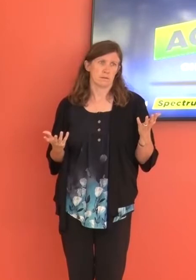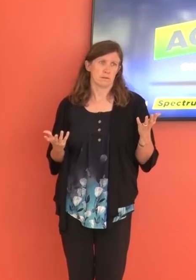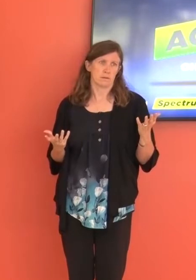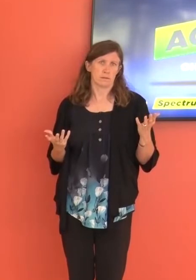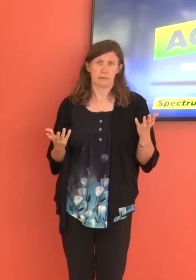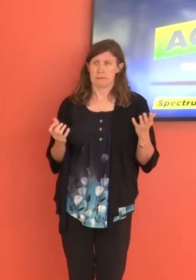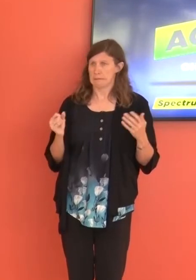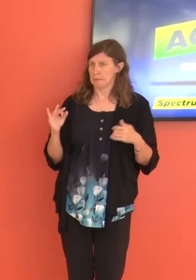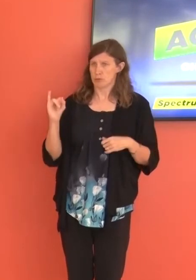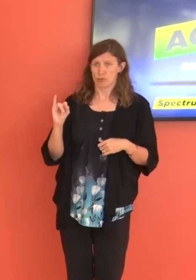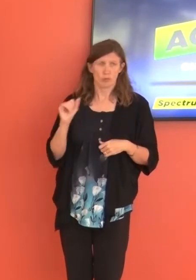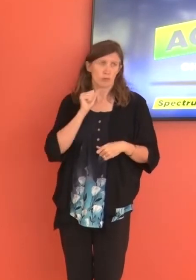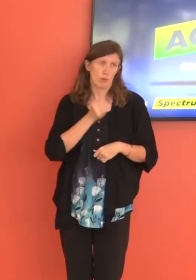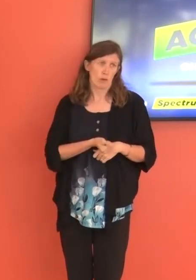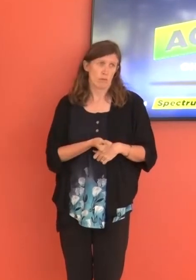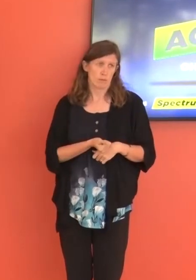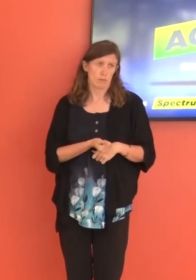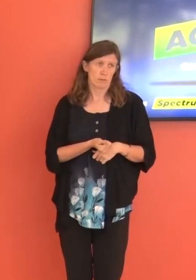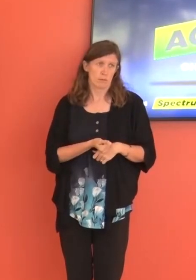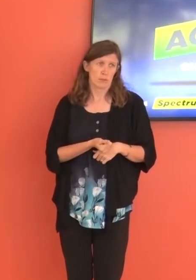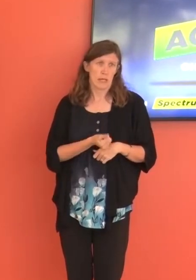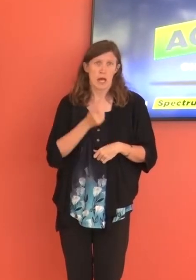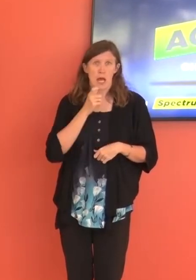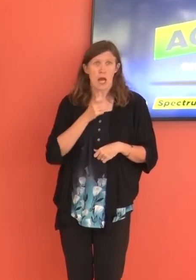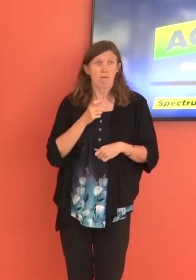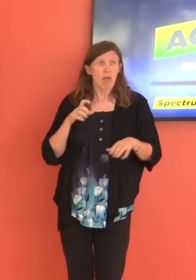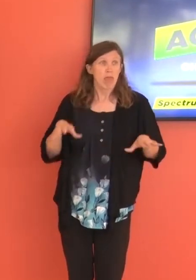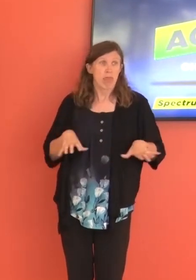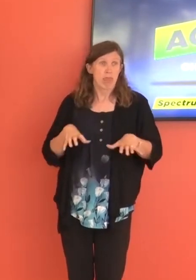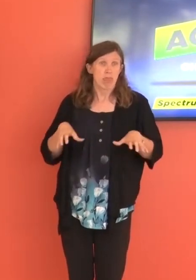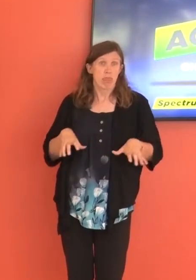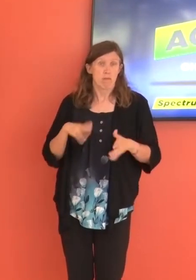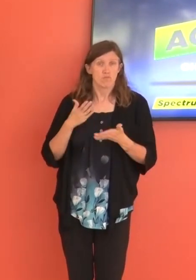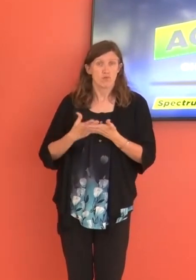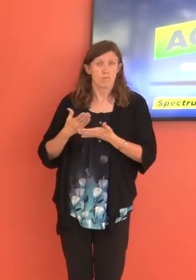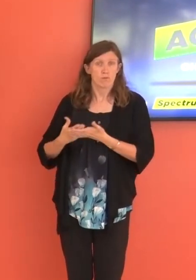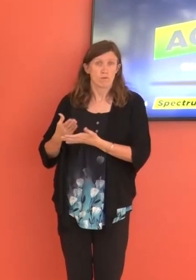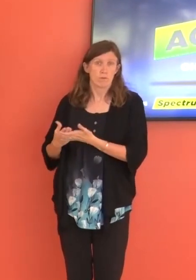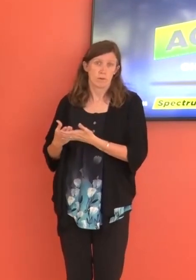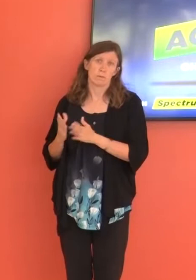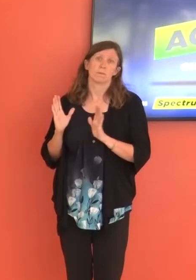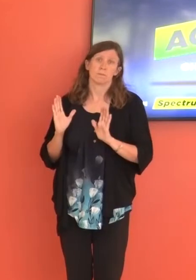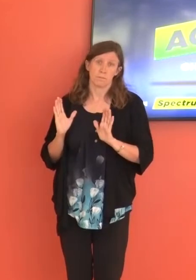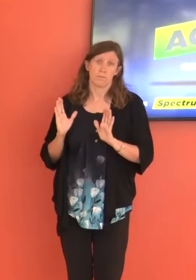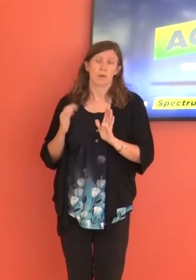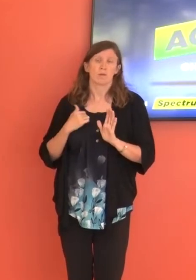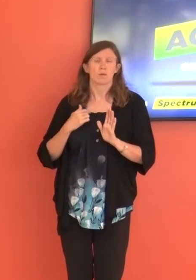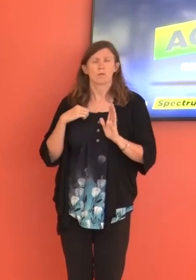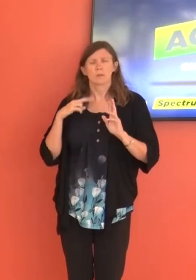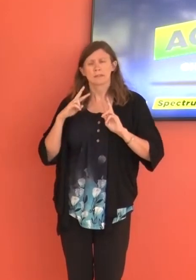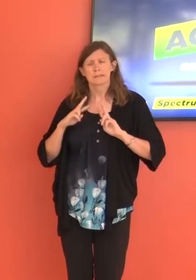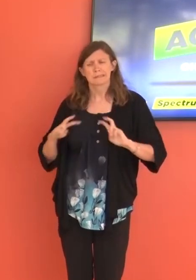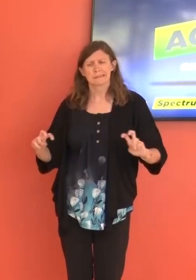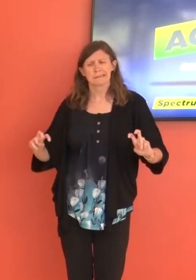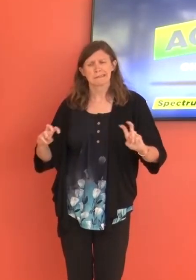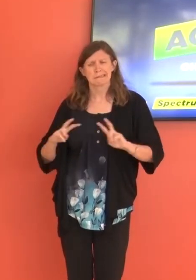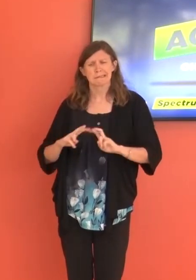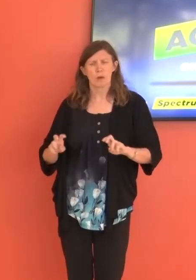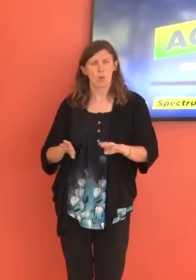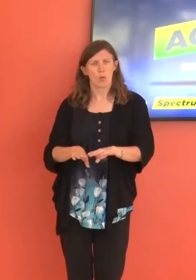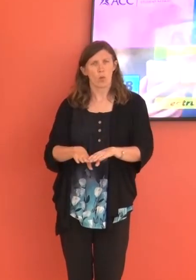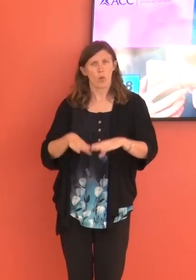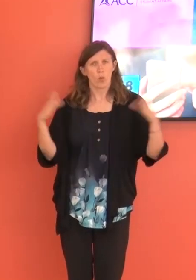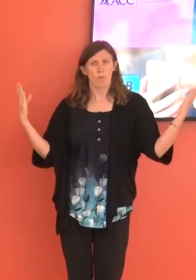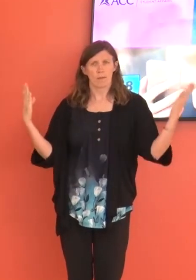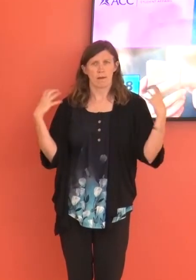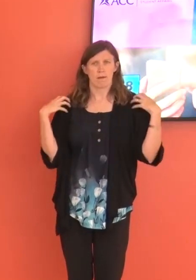whether they've got insurance or not, and not to have to prove. And so we're really looking at an open healthcare